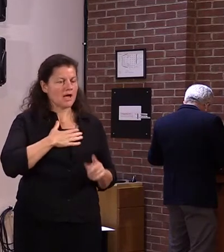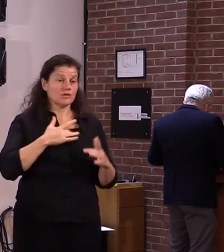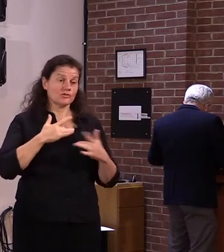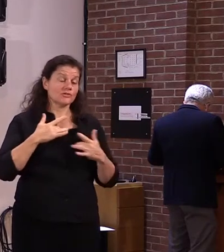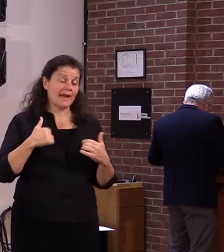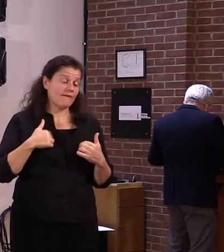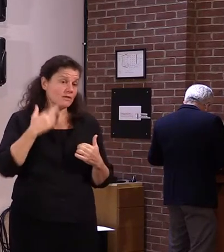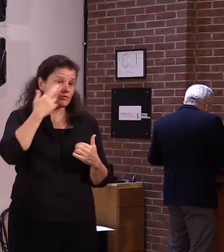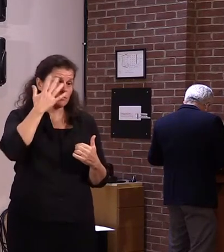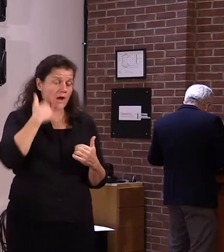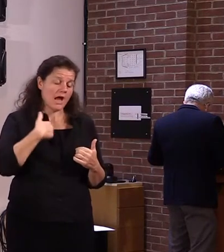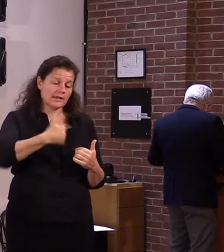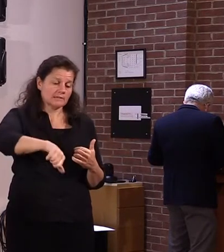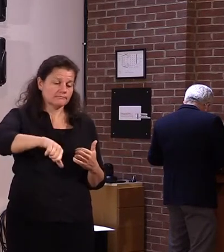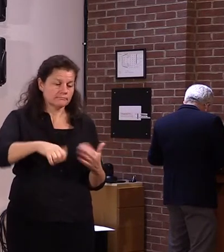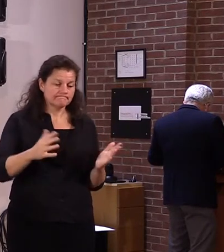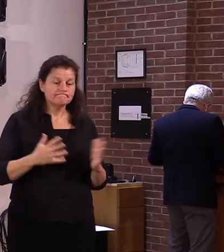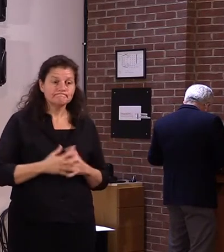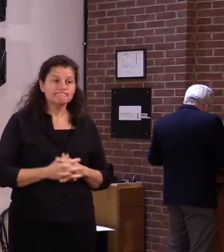That's why I vetoed it.